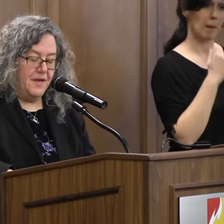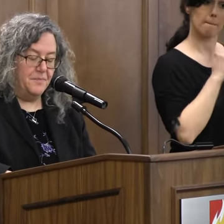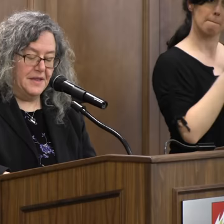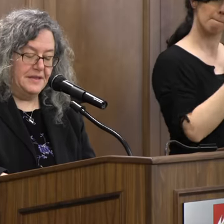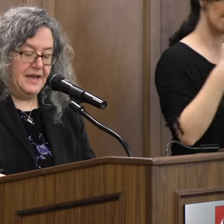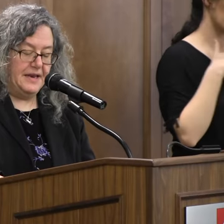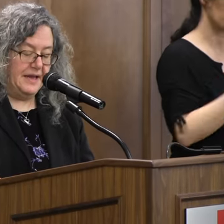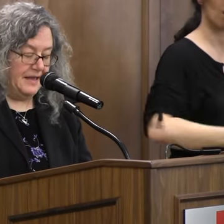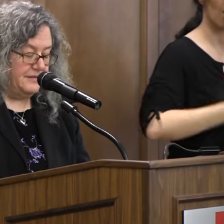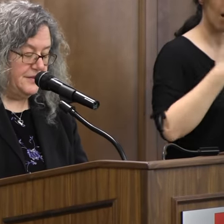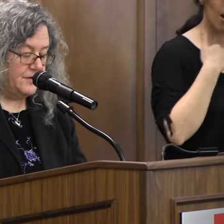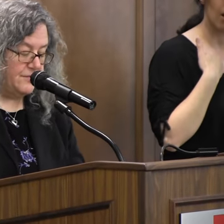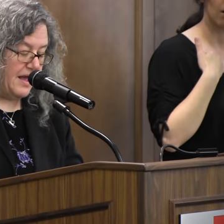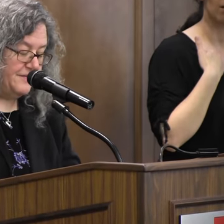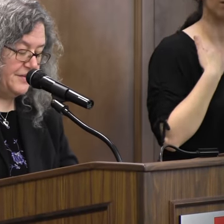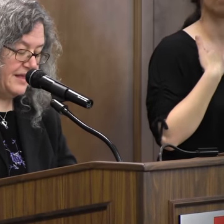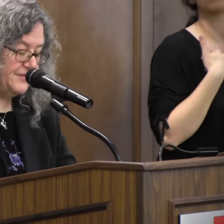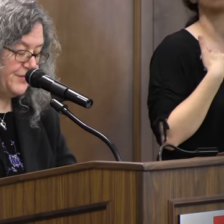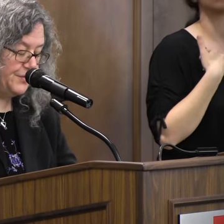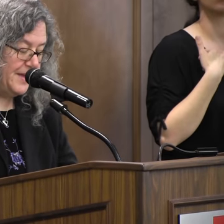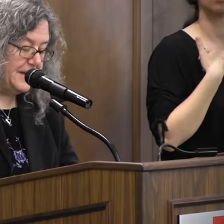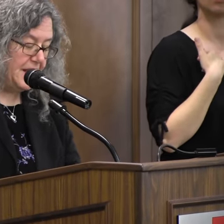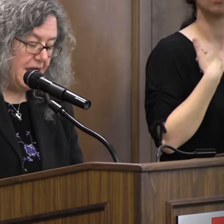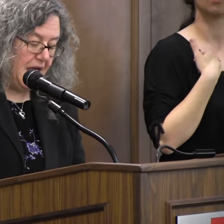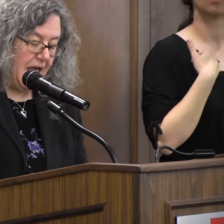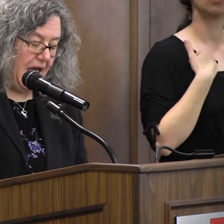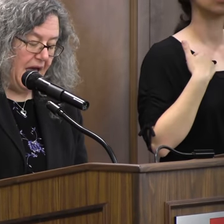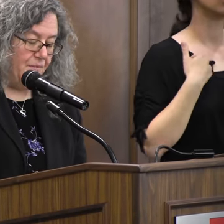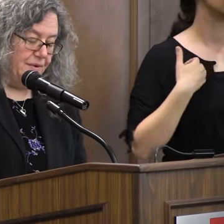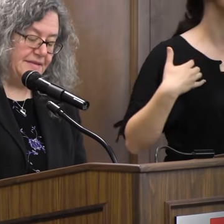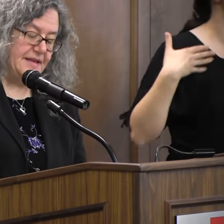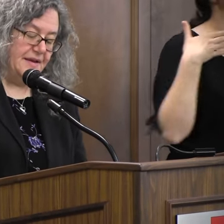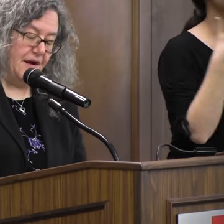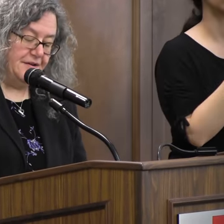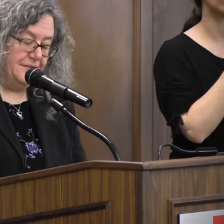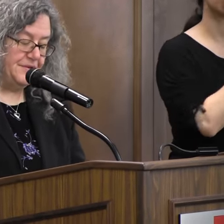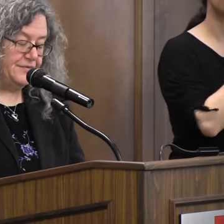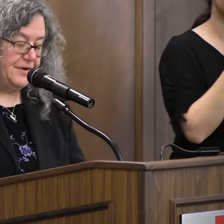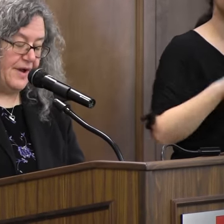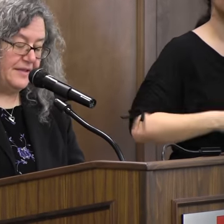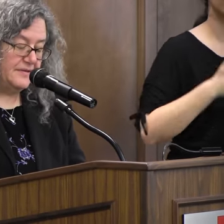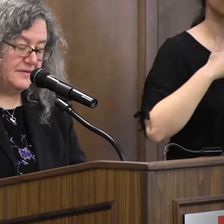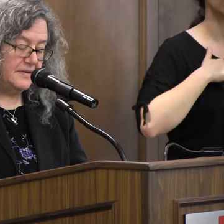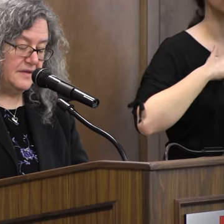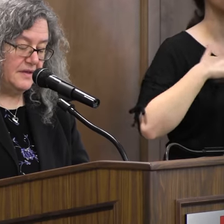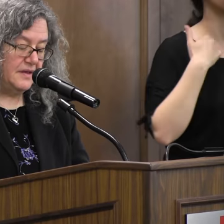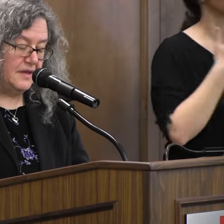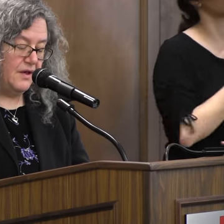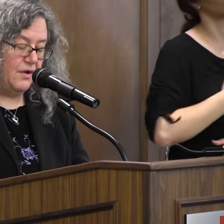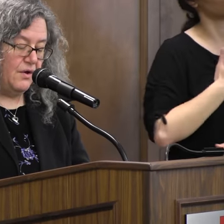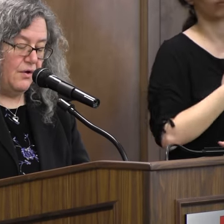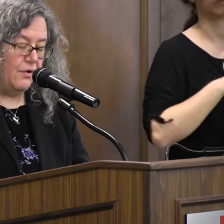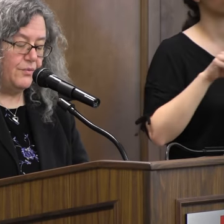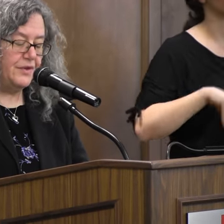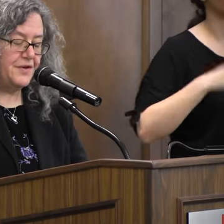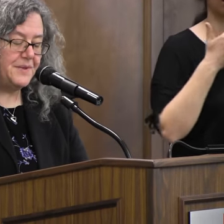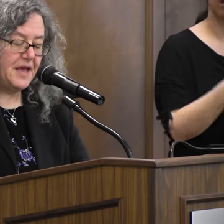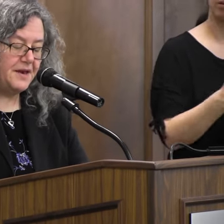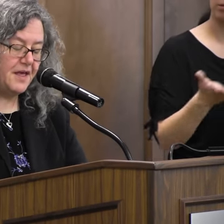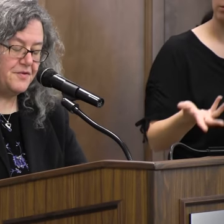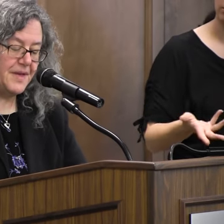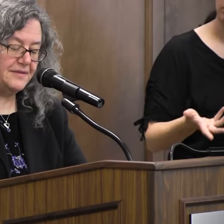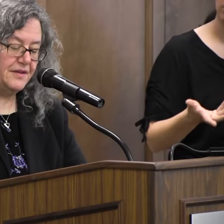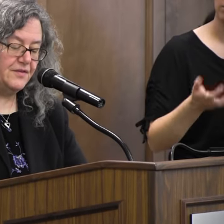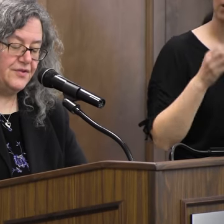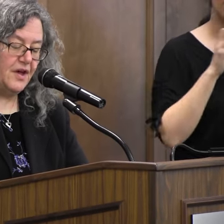life militate against their arrival as full men, and we send our deepest regrets? Or will there